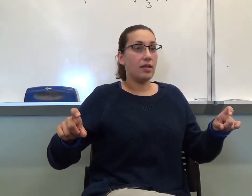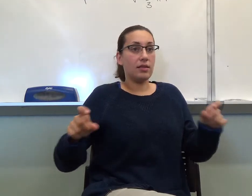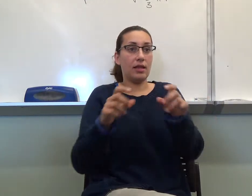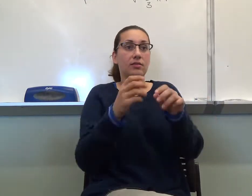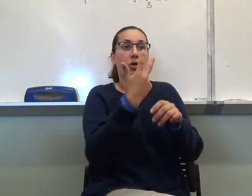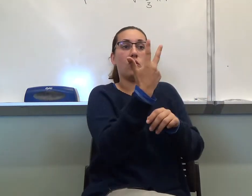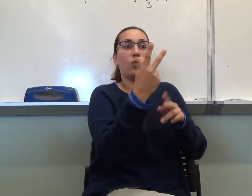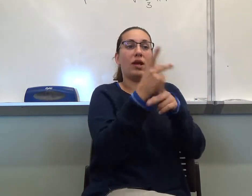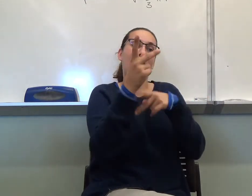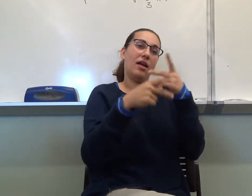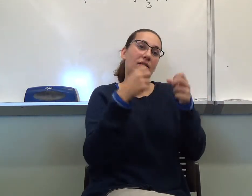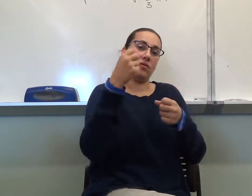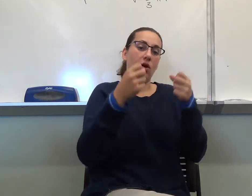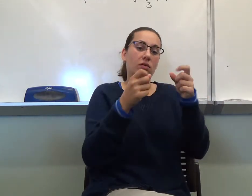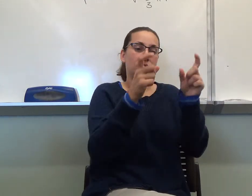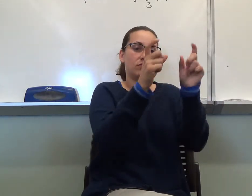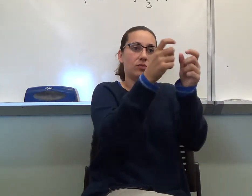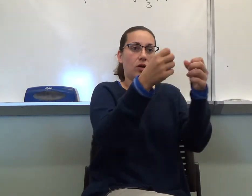of vehicles: car, truck,